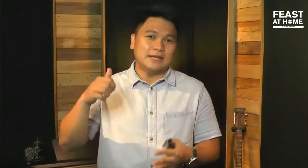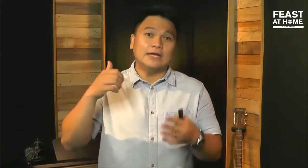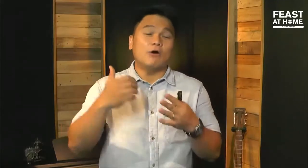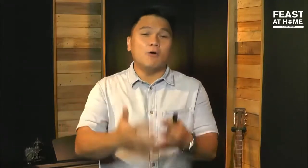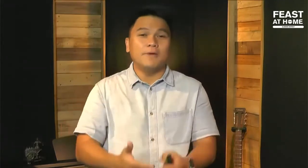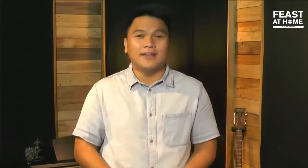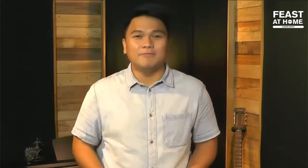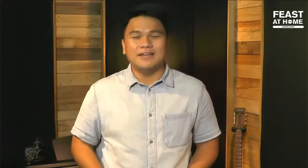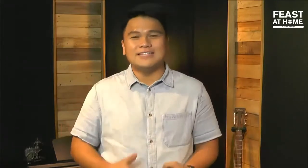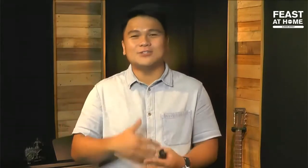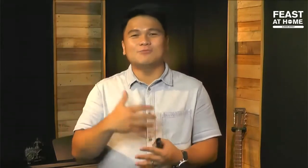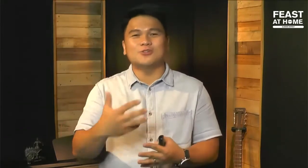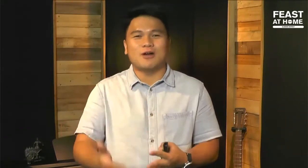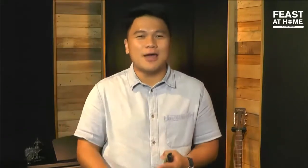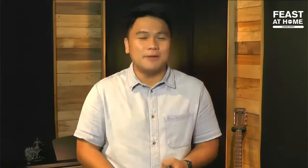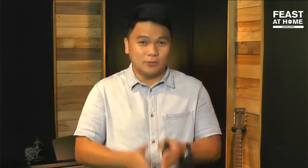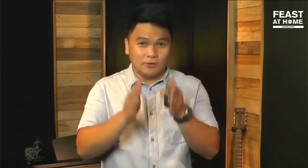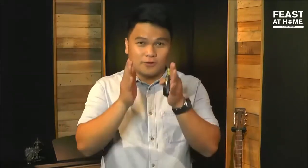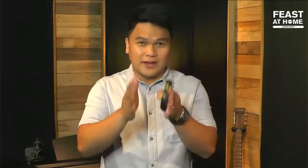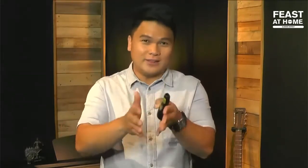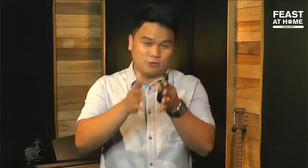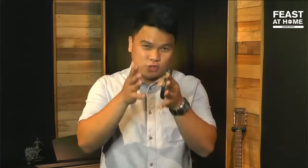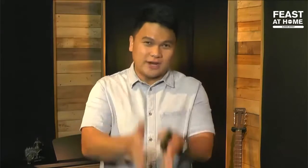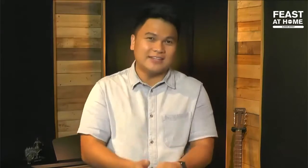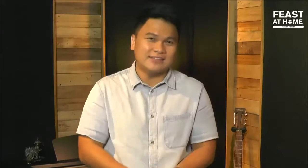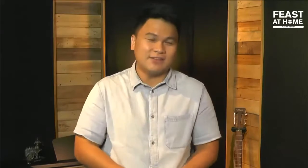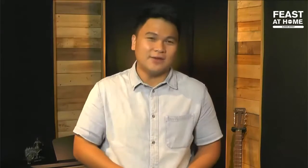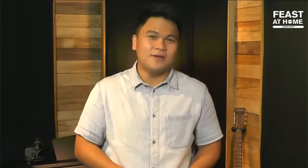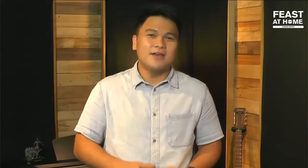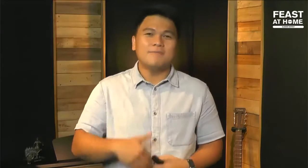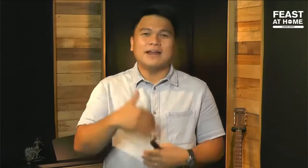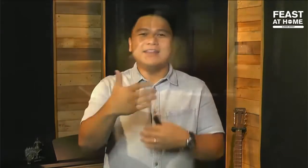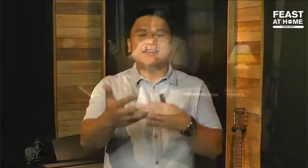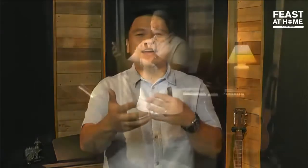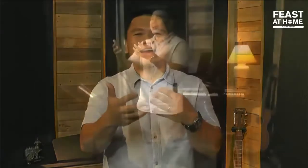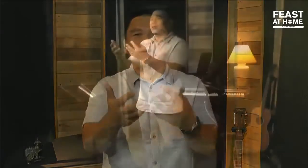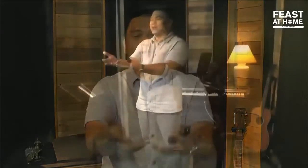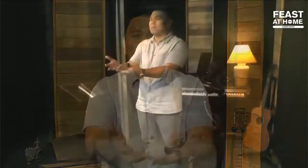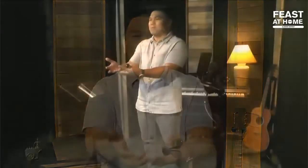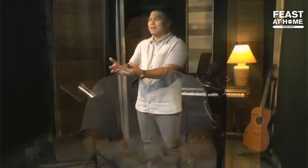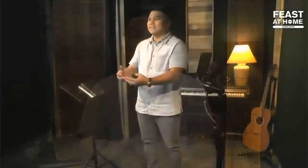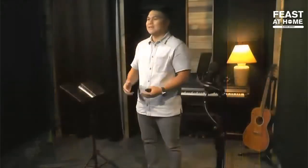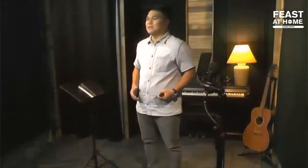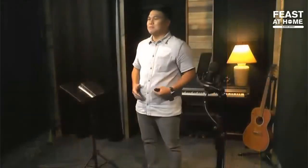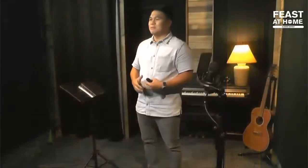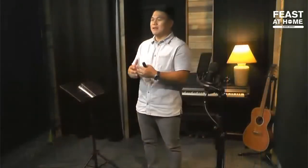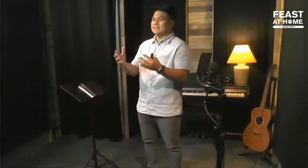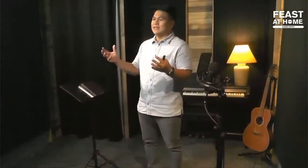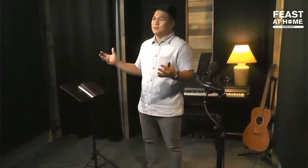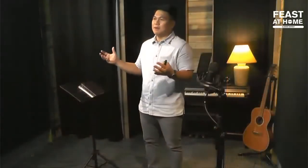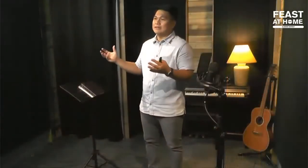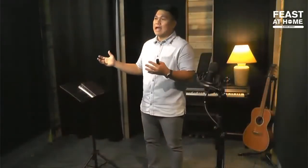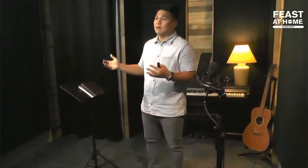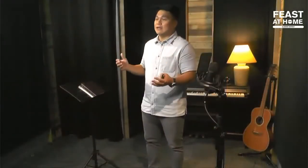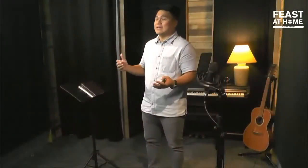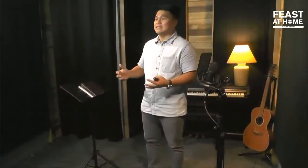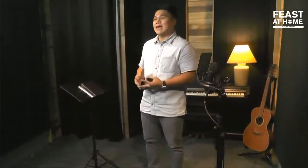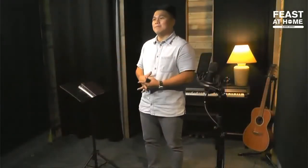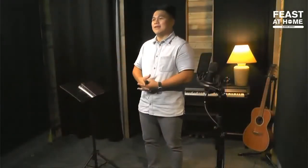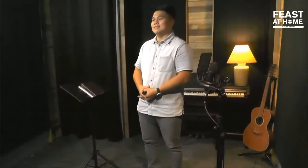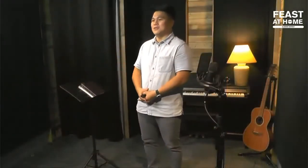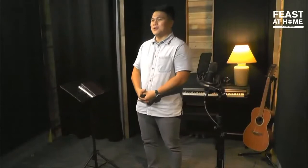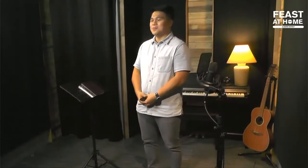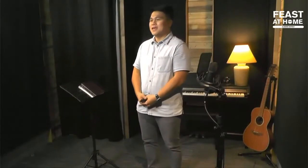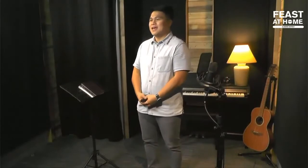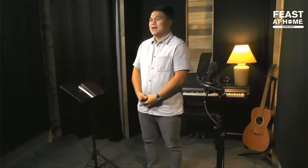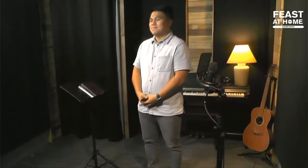Please comment. Please subscribe. And don't forget to share this video para hindi lang kayo nabibless, kundi mabless din yung mga tao na nasa